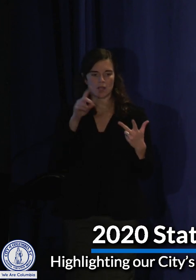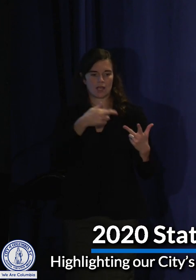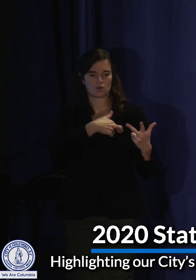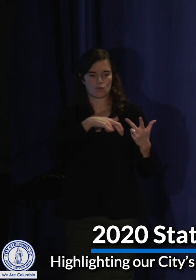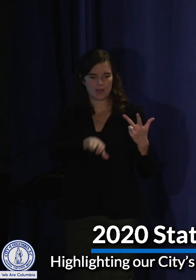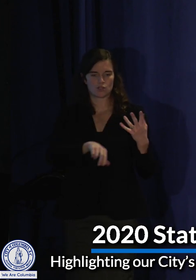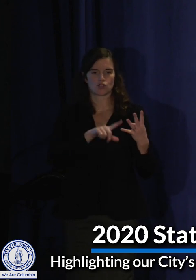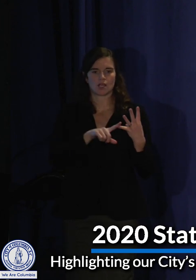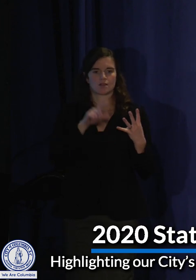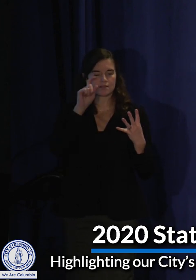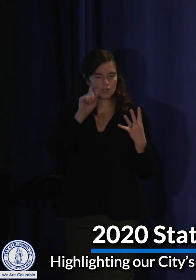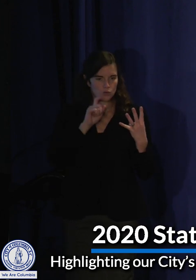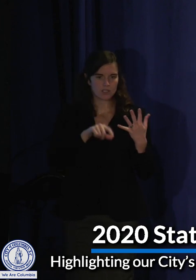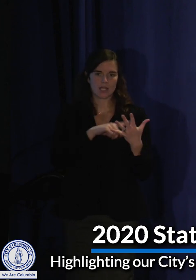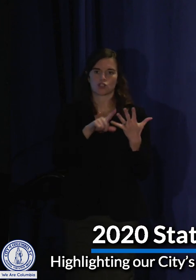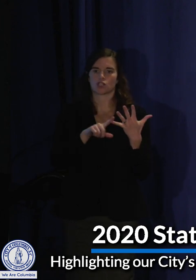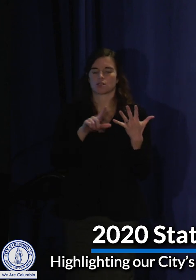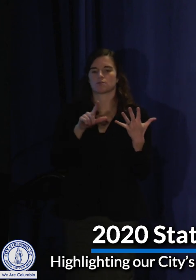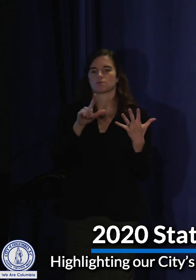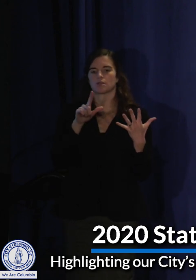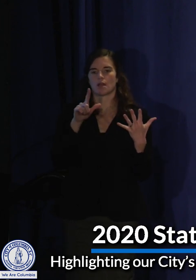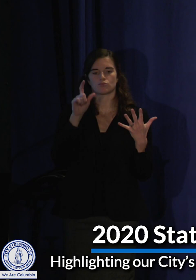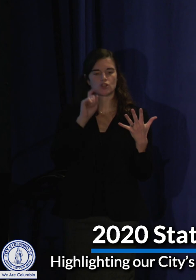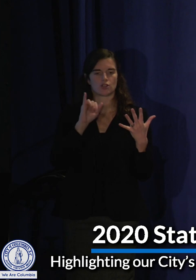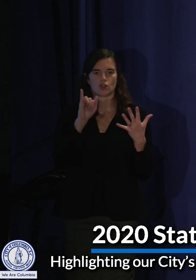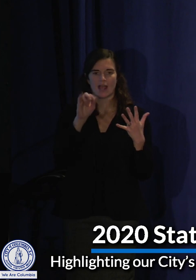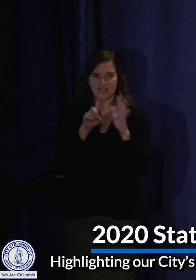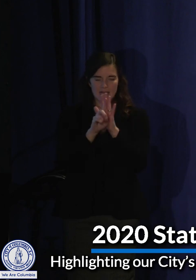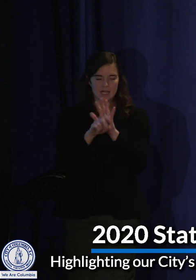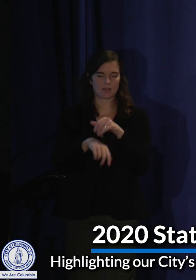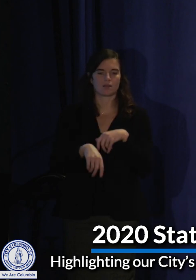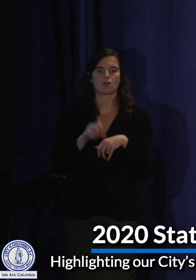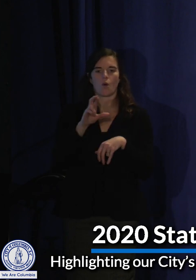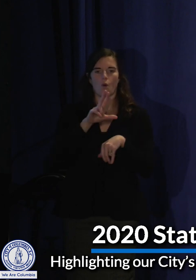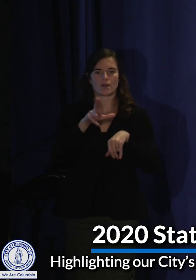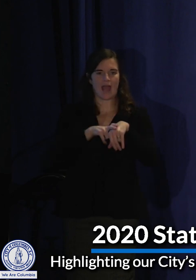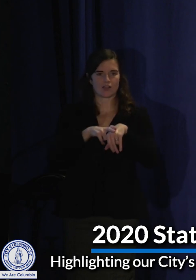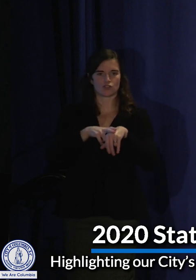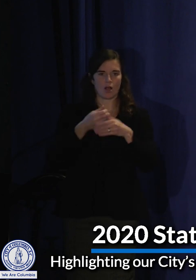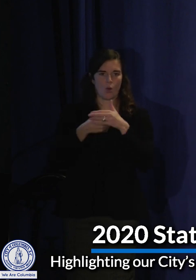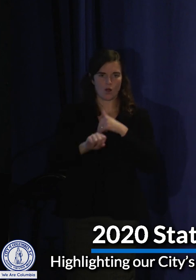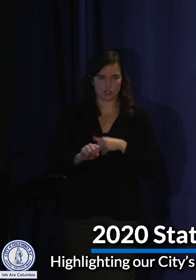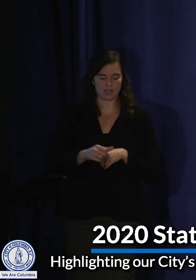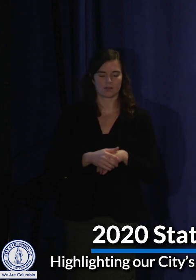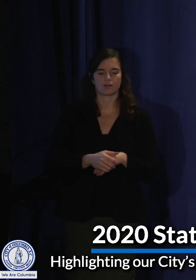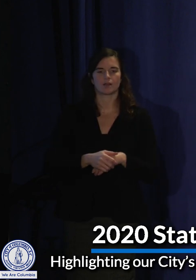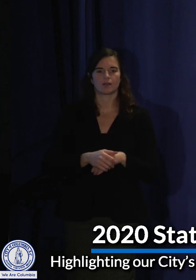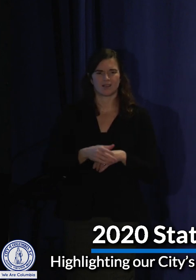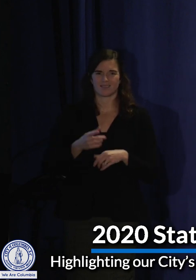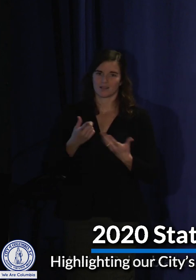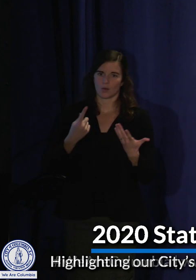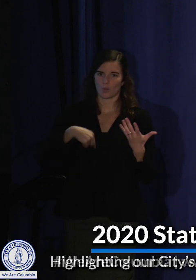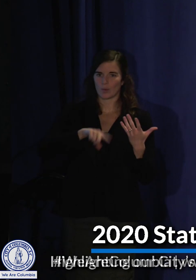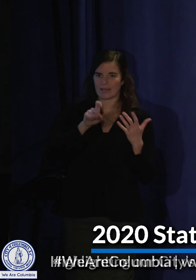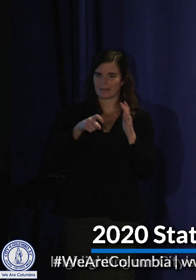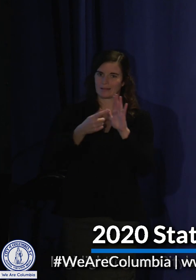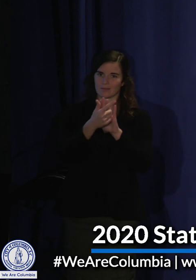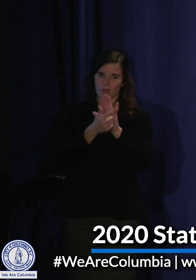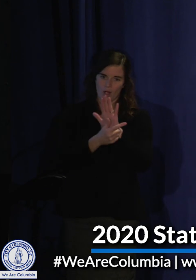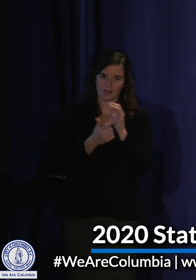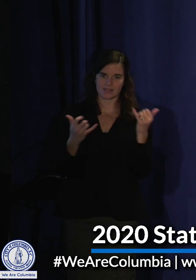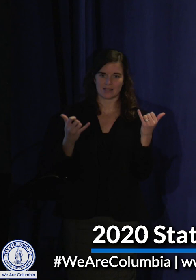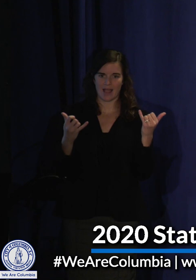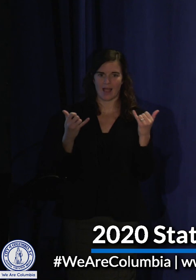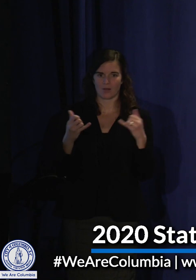sexual orientation, gender identity, expression, or national origin. We saw the need for such laws on display